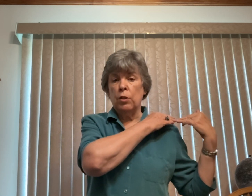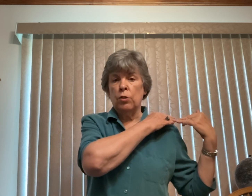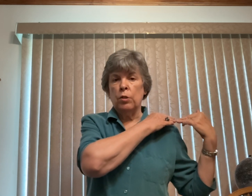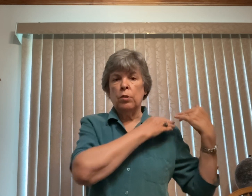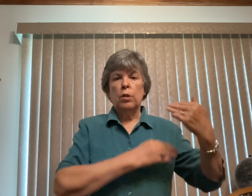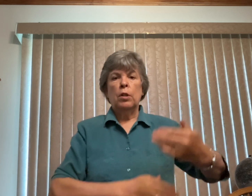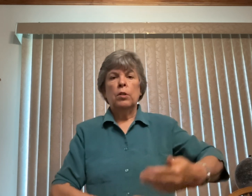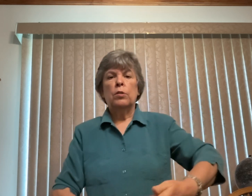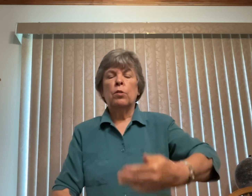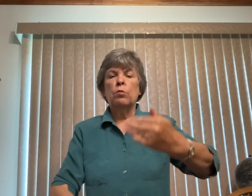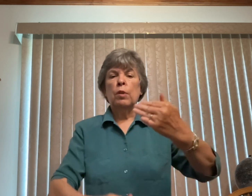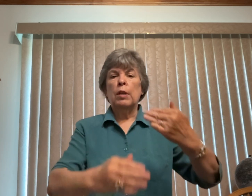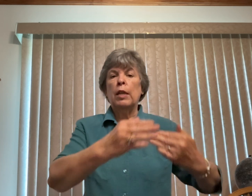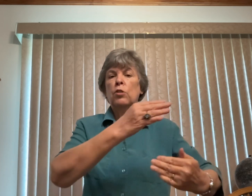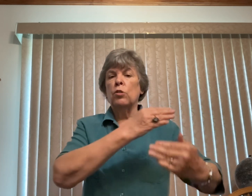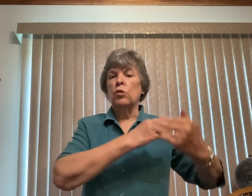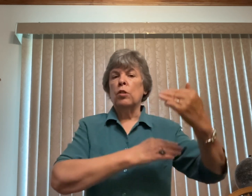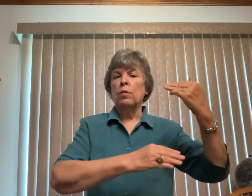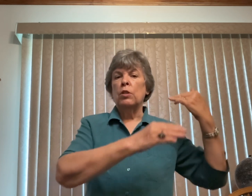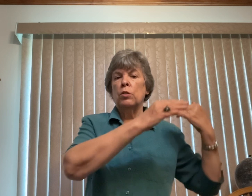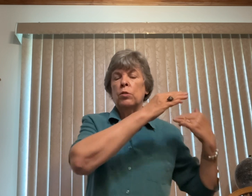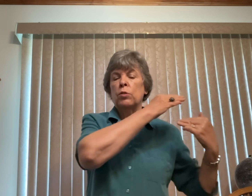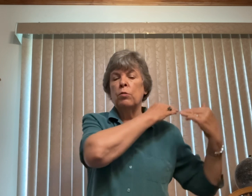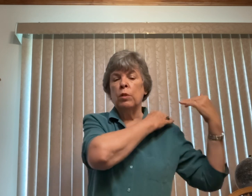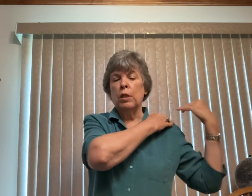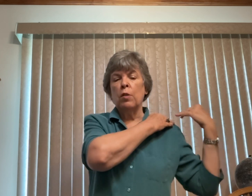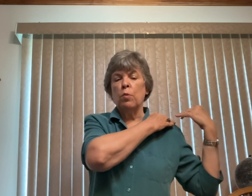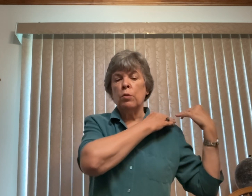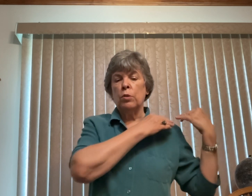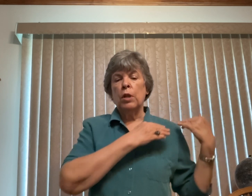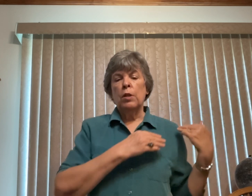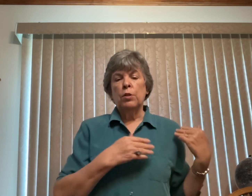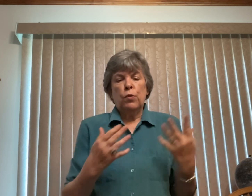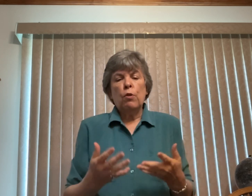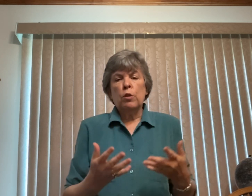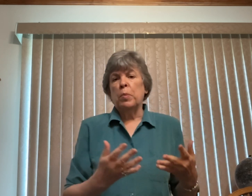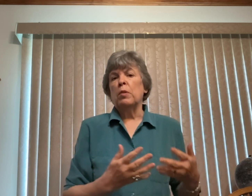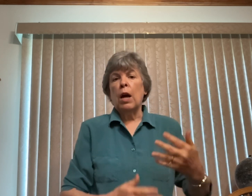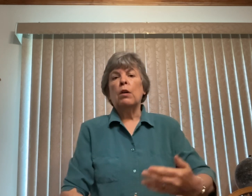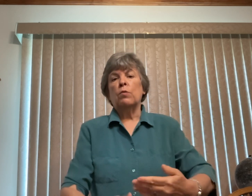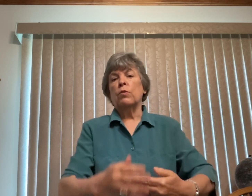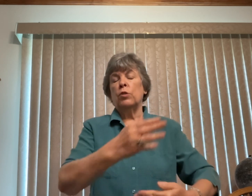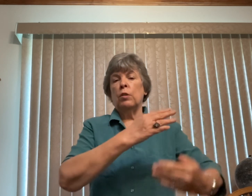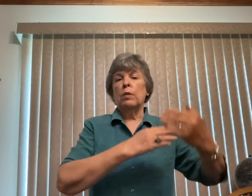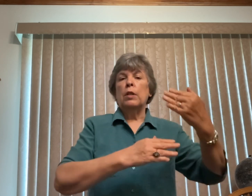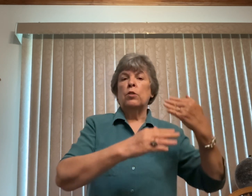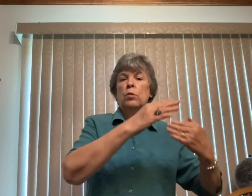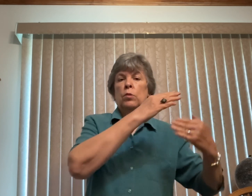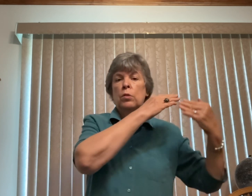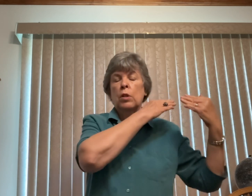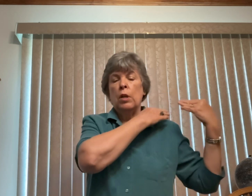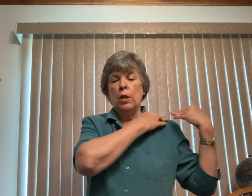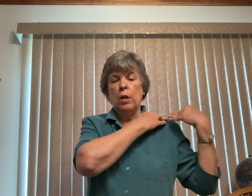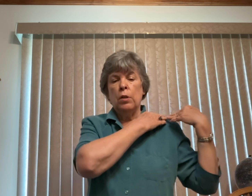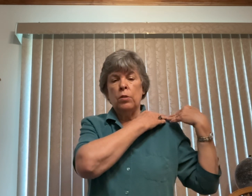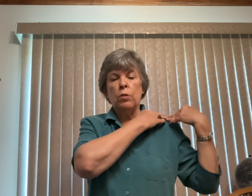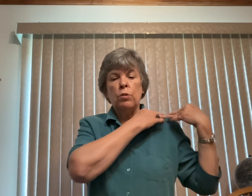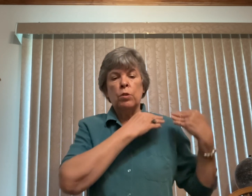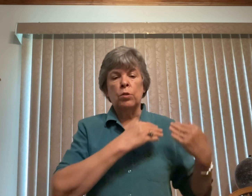ancient. So ancient generations. So in other words, this foe has been around for generations. And so you could do